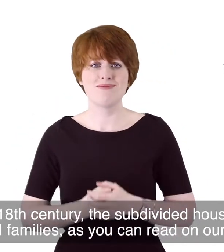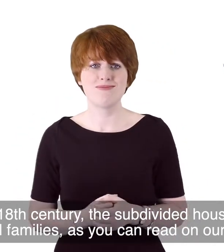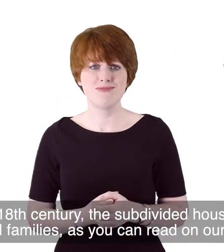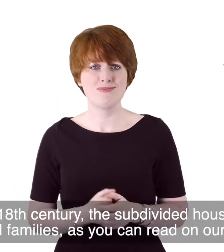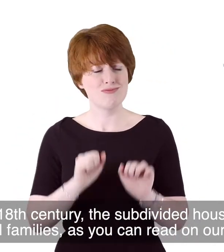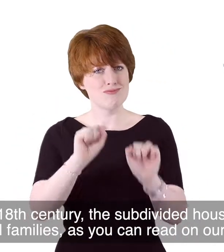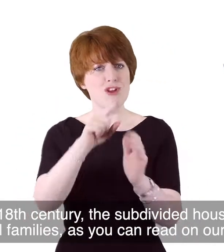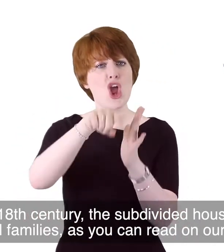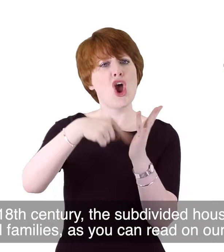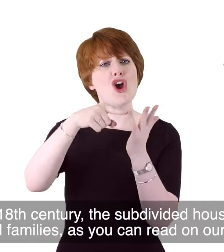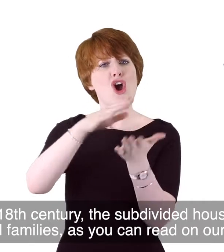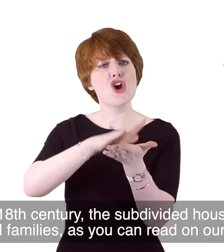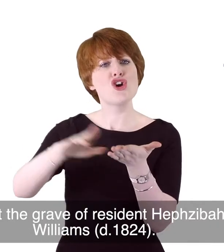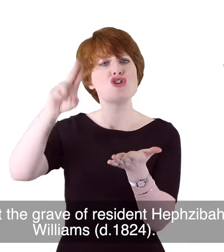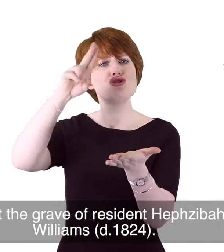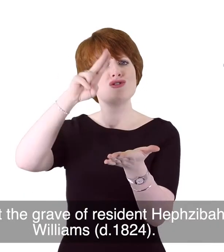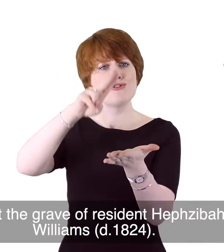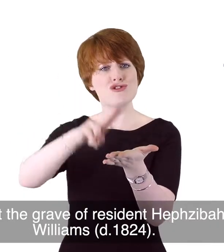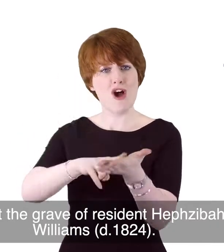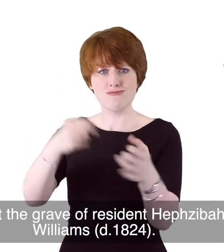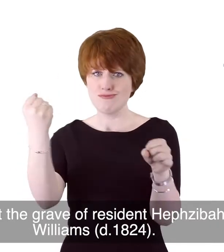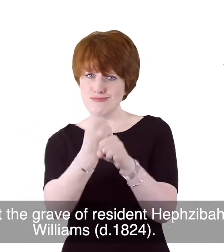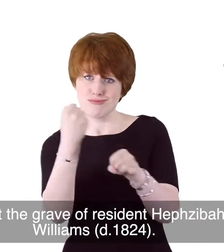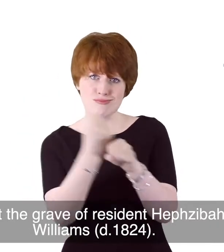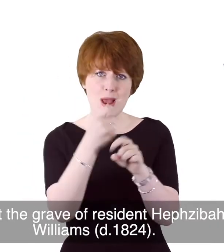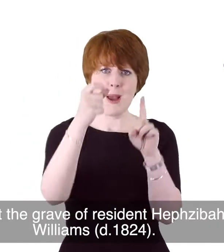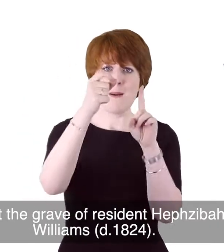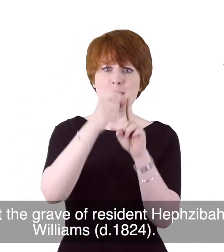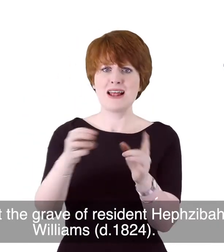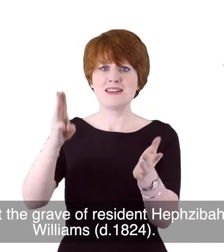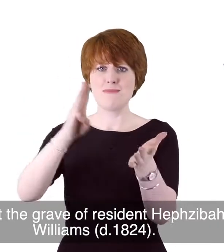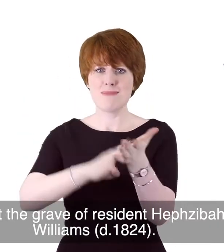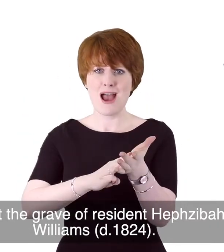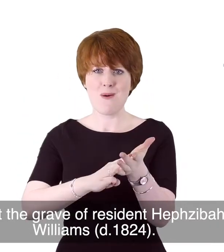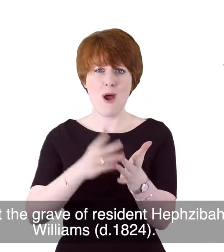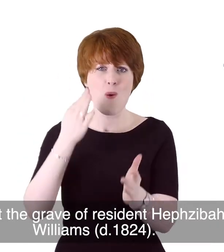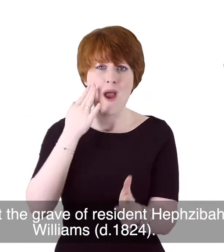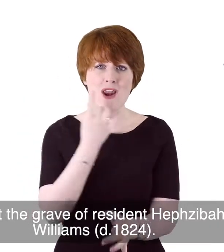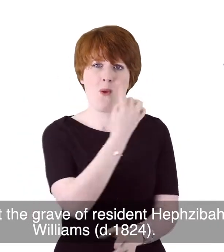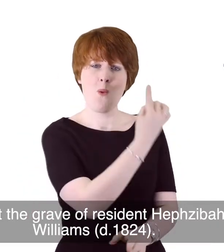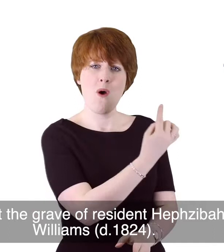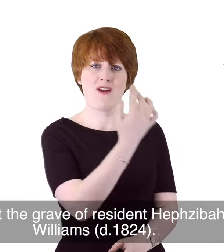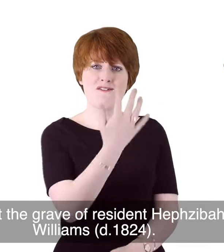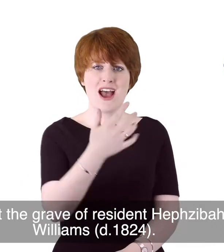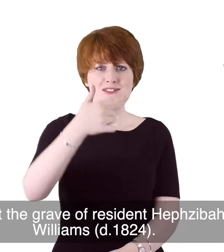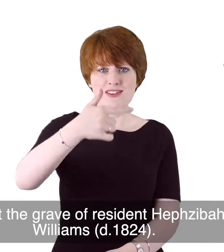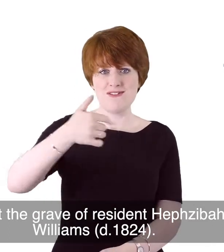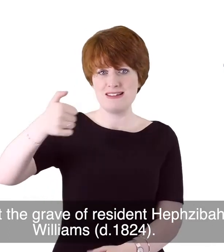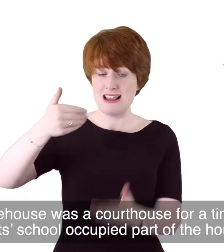local families, as you can read on our page about the grave of resident Hepzibah Williams, 1824. The gatehouse